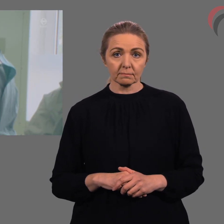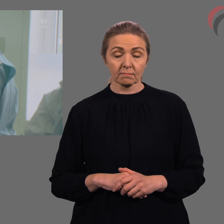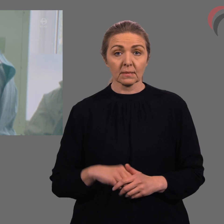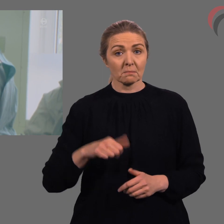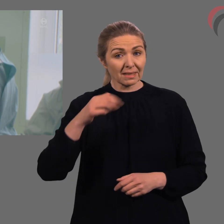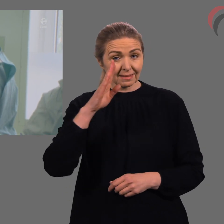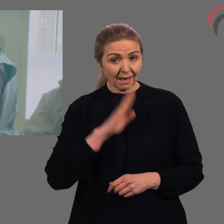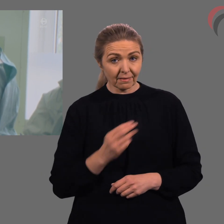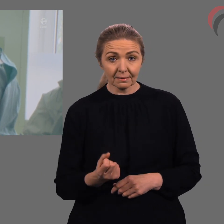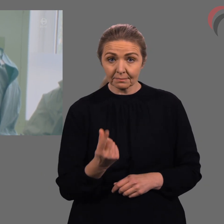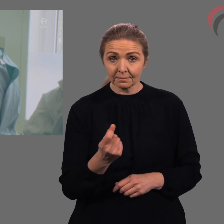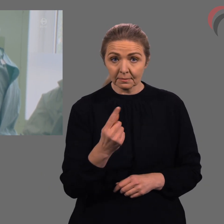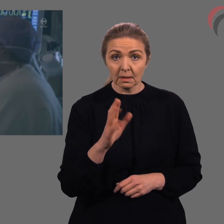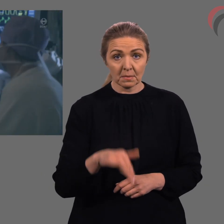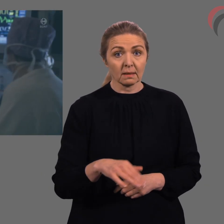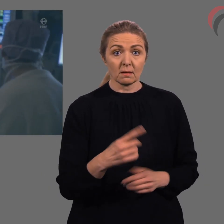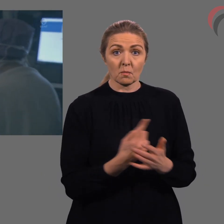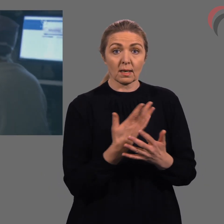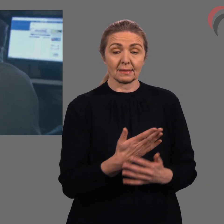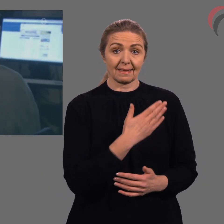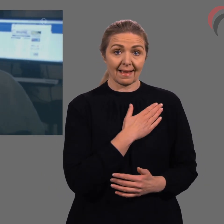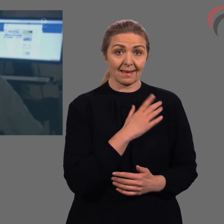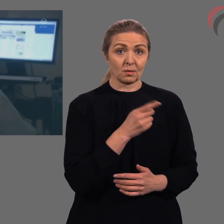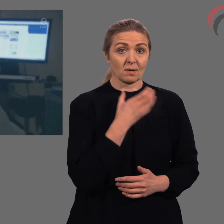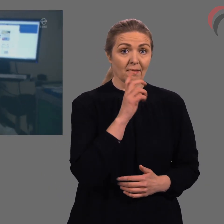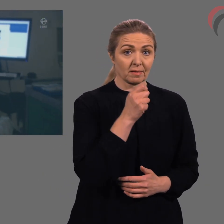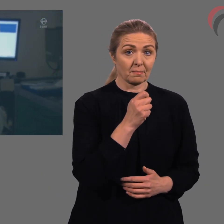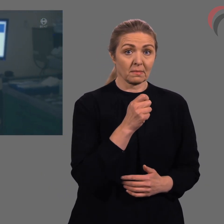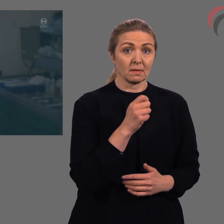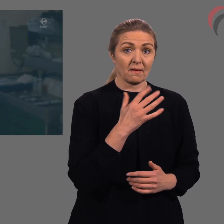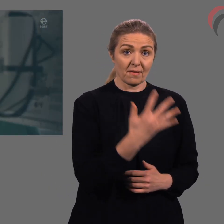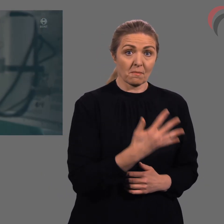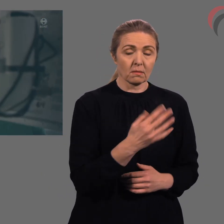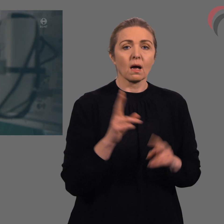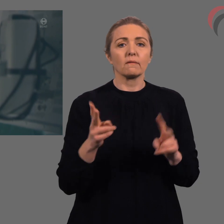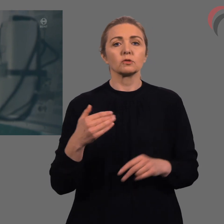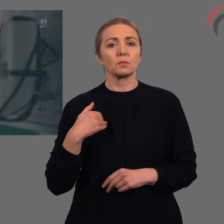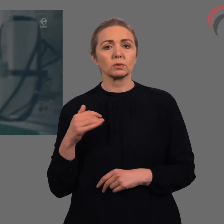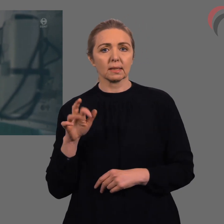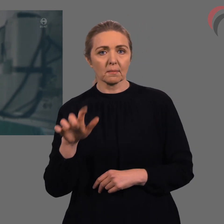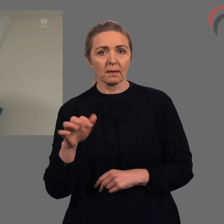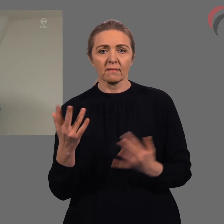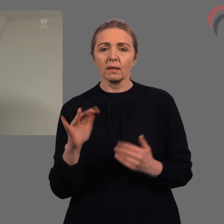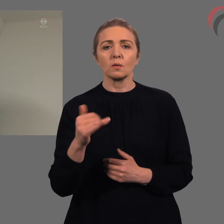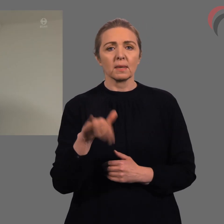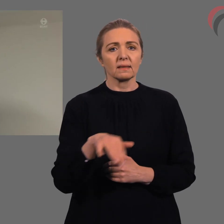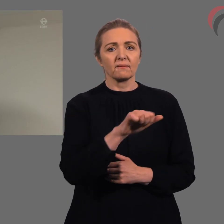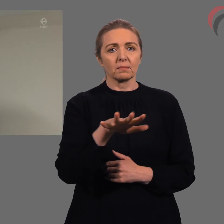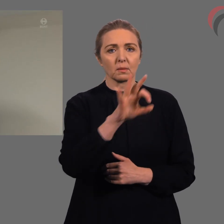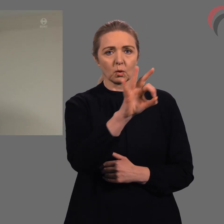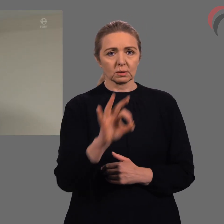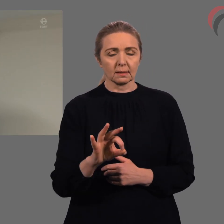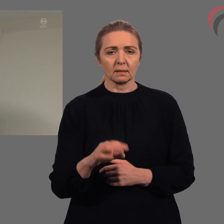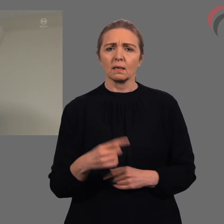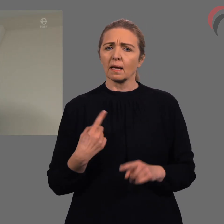Í alvarlegustu tilfellunum eru dánarlíkur innan 5 ára, jafn háar á af brjóstakrabbameini 15%.